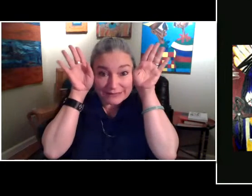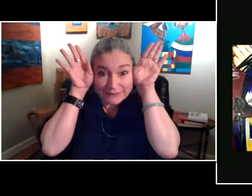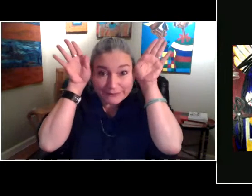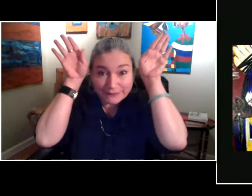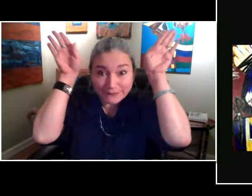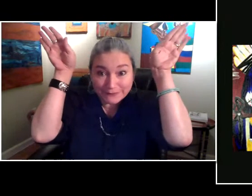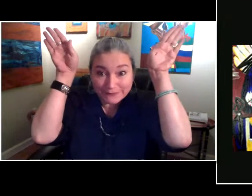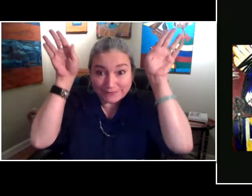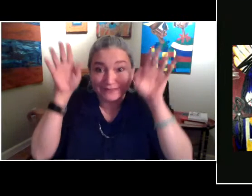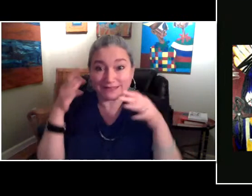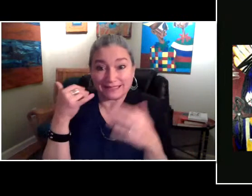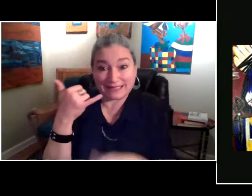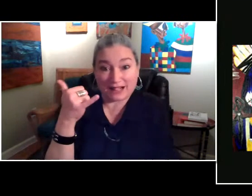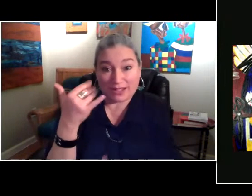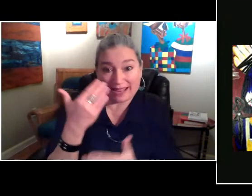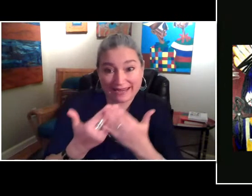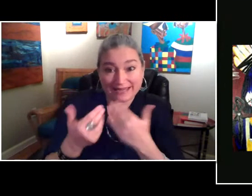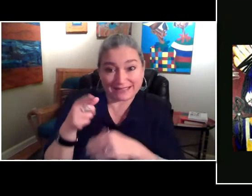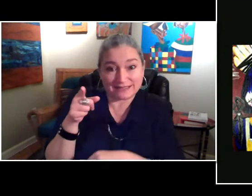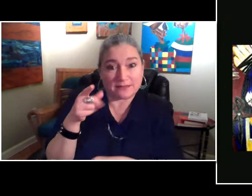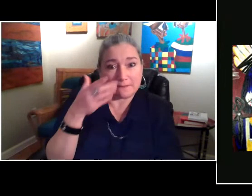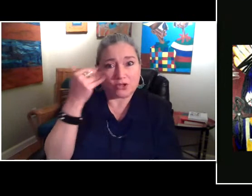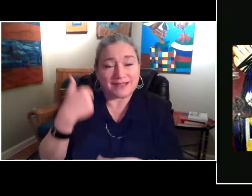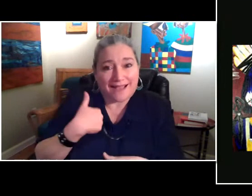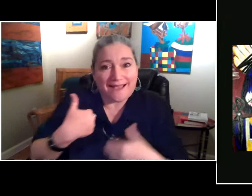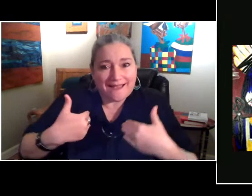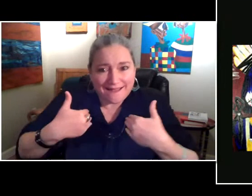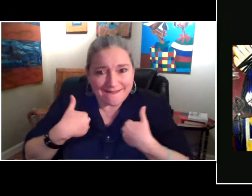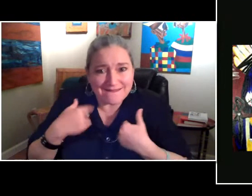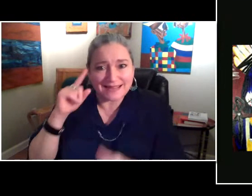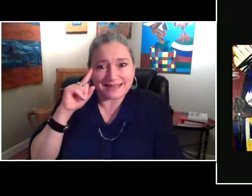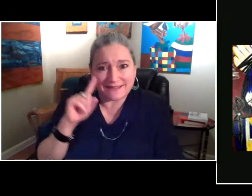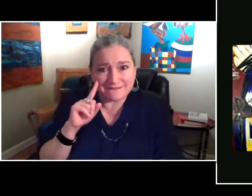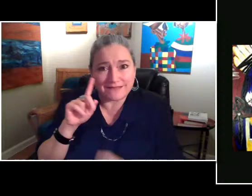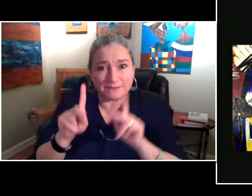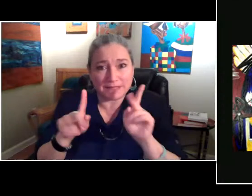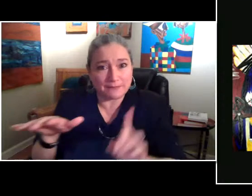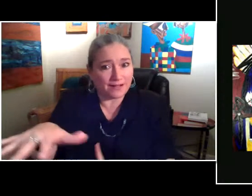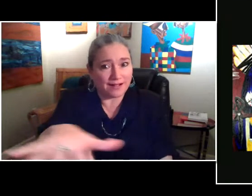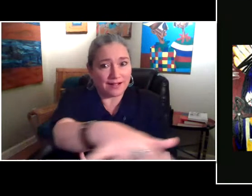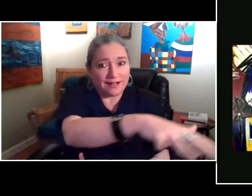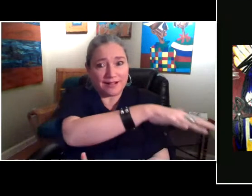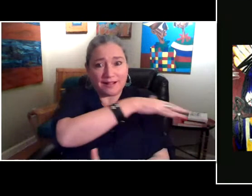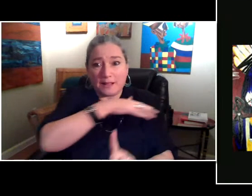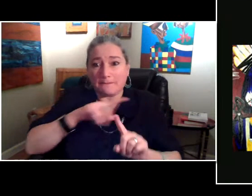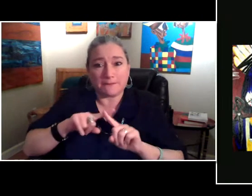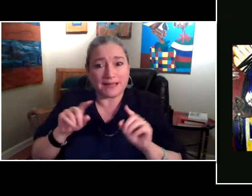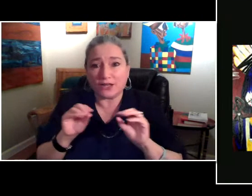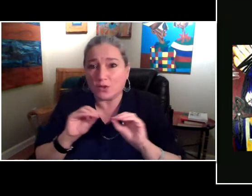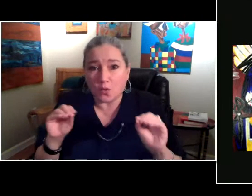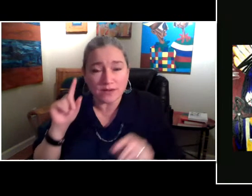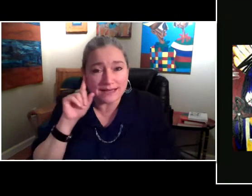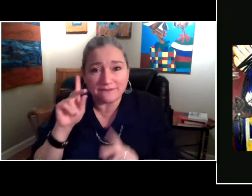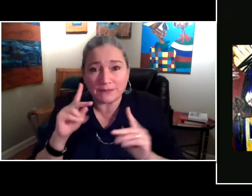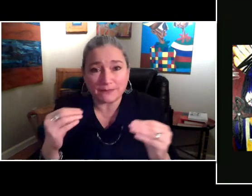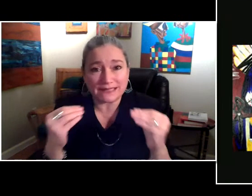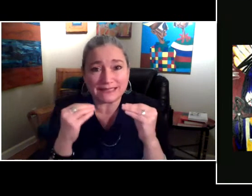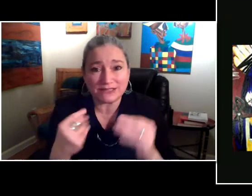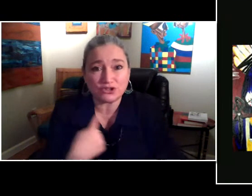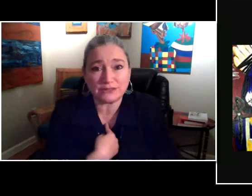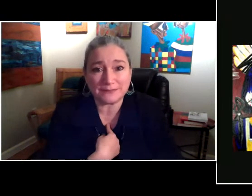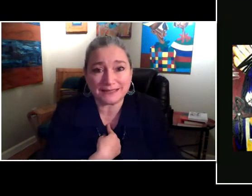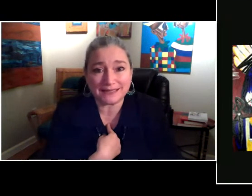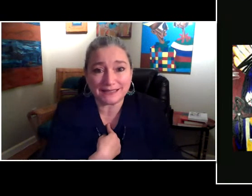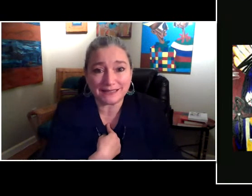I also painted the yellow hands coming out of the head because I have deaf people around me,